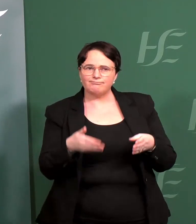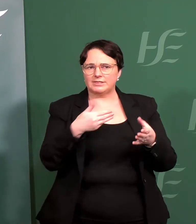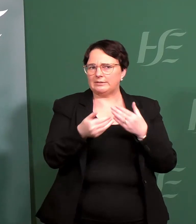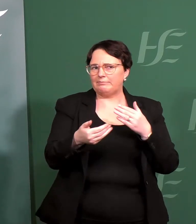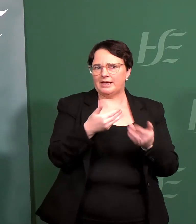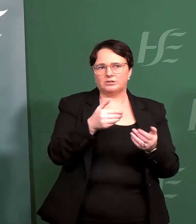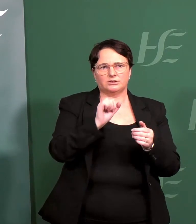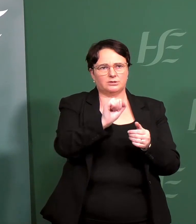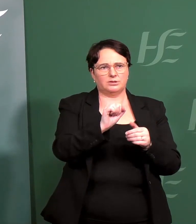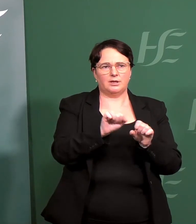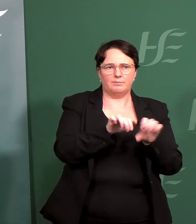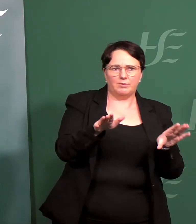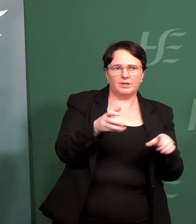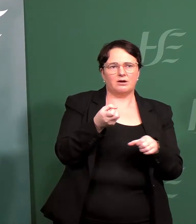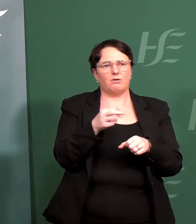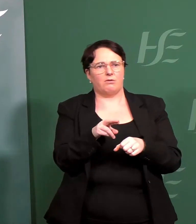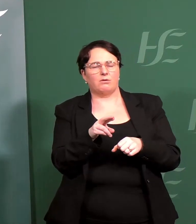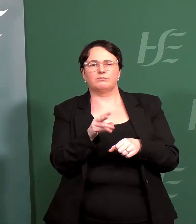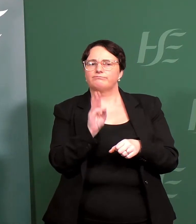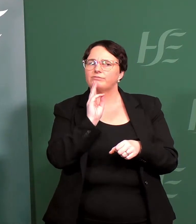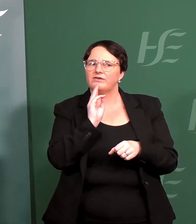the policies related to Sláinte care.